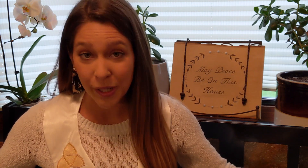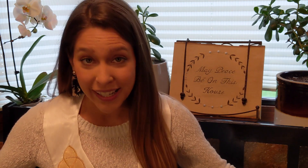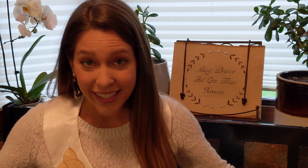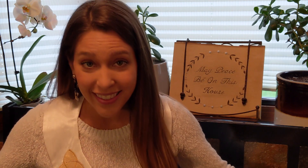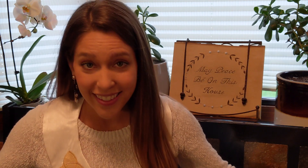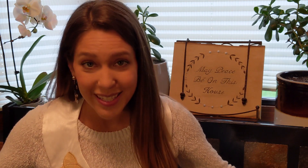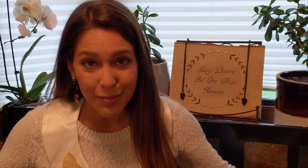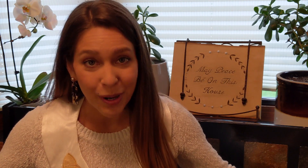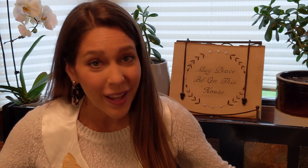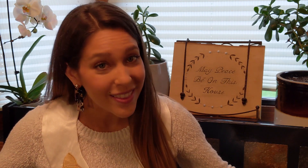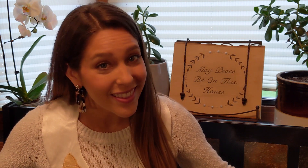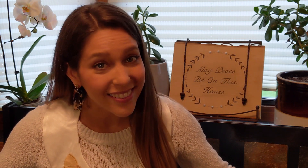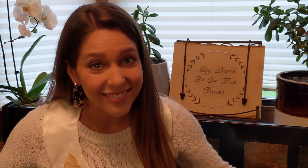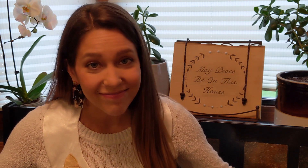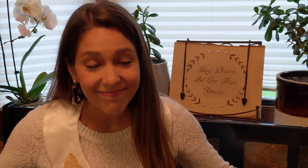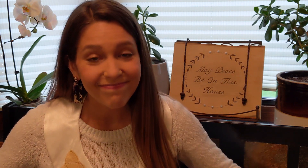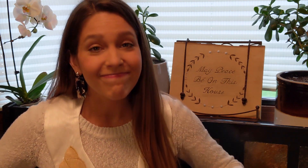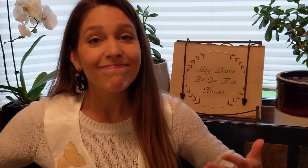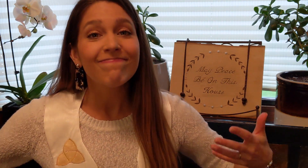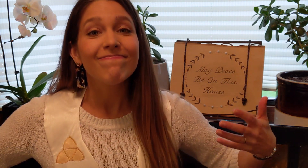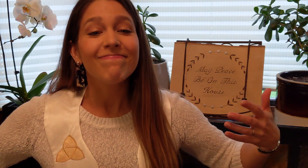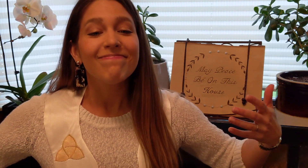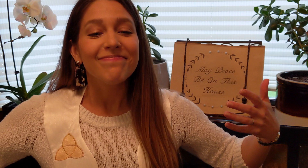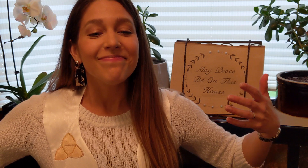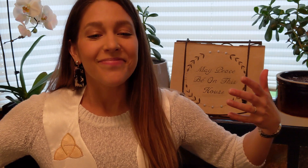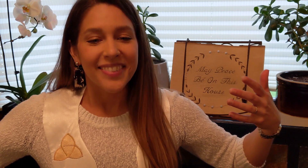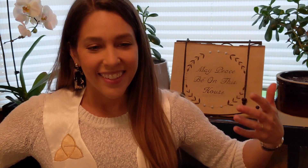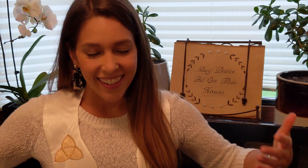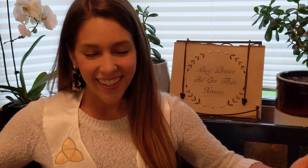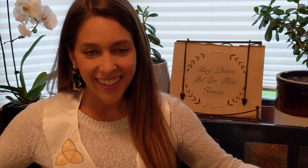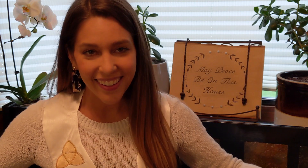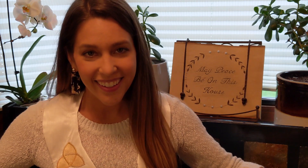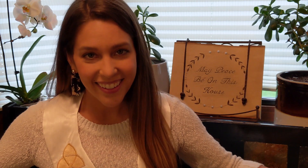let's breathe a deep breath.